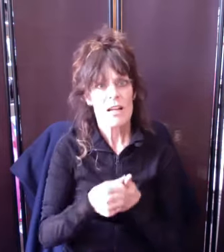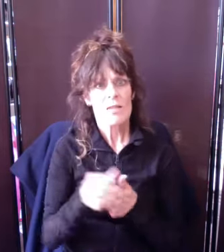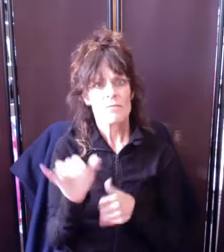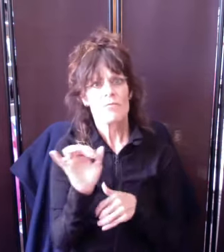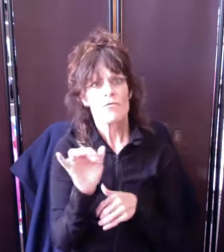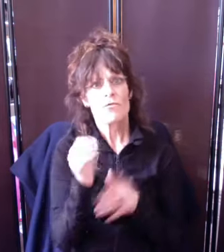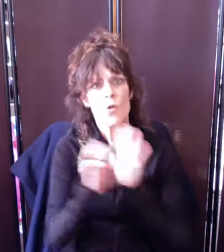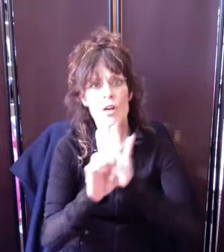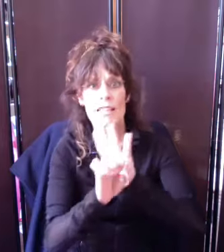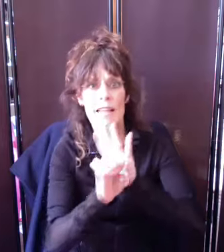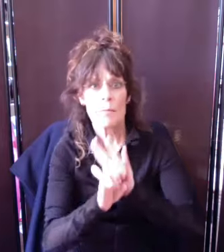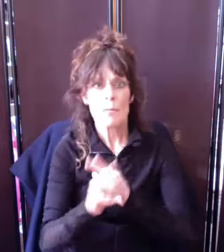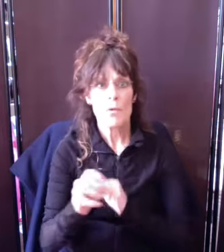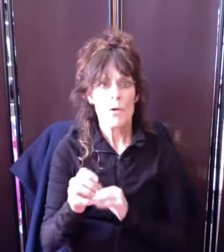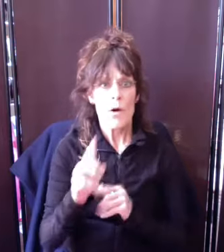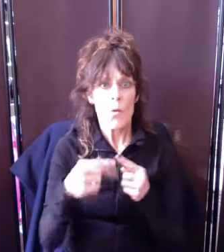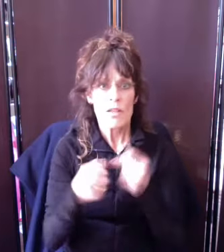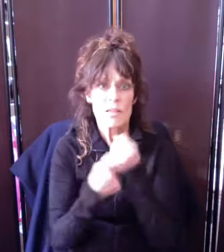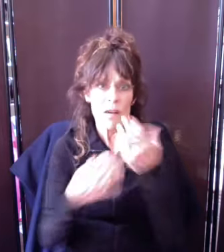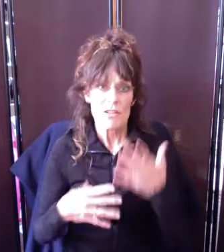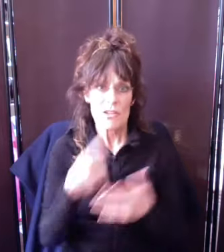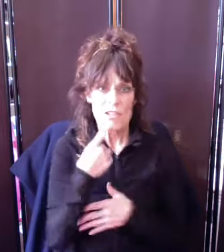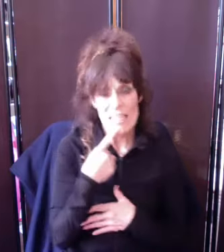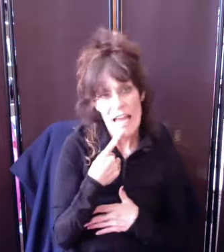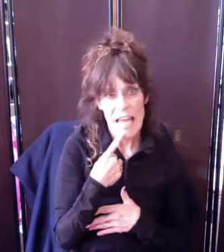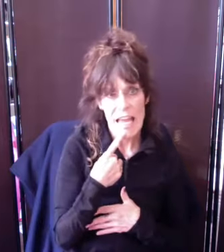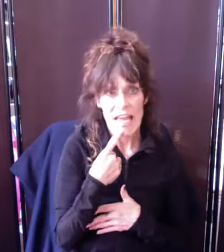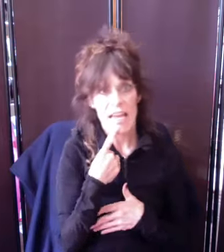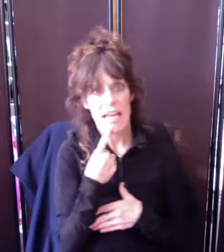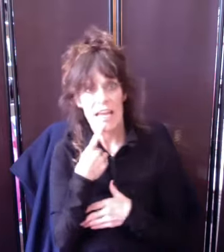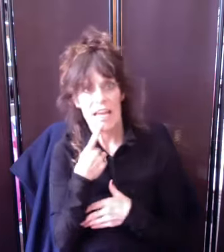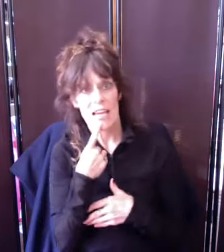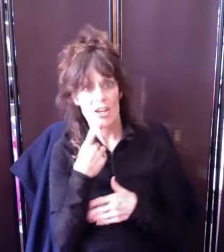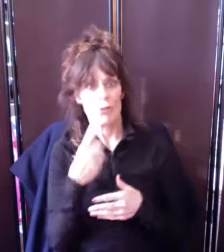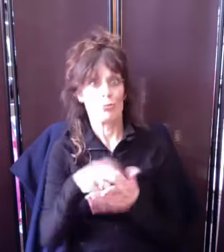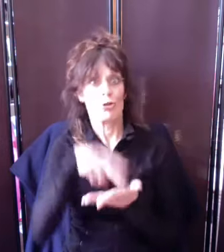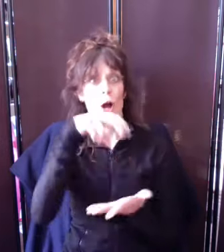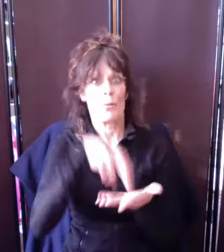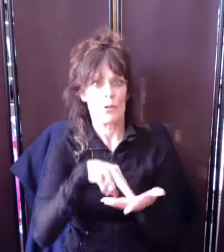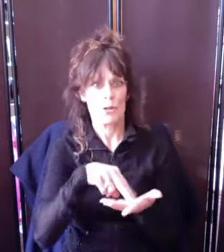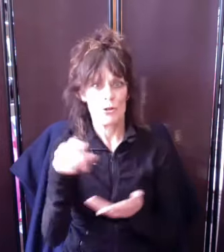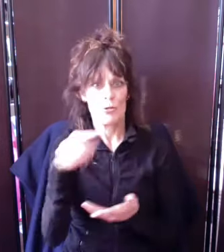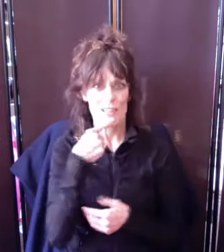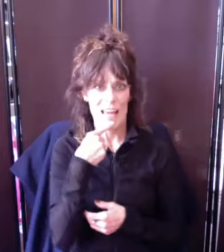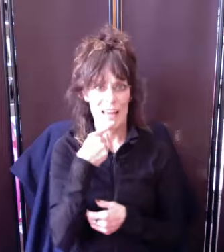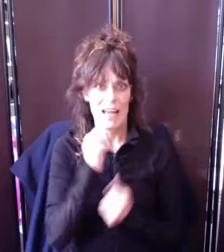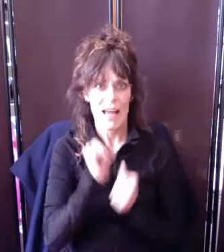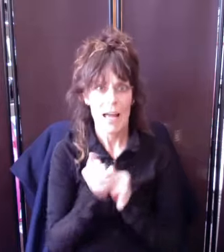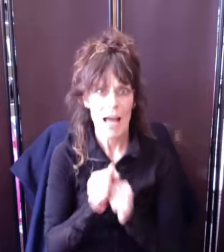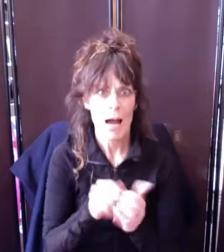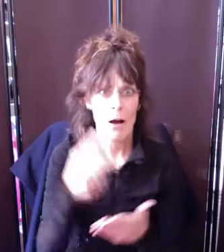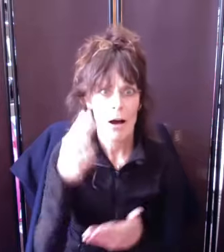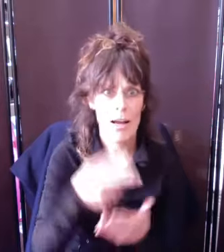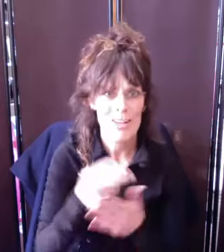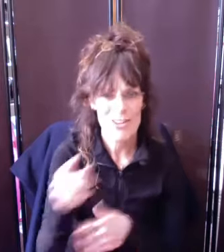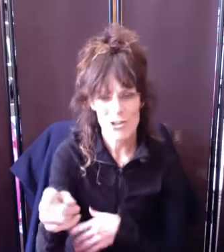jump, you don't ask why. You say, exactly how high would you like me to do that? Right. So she taught me a lot about willingness, and she was the one who made sure that I